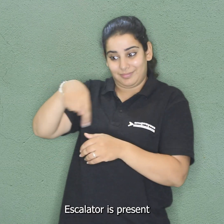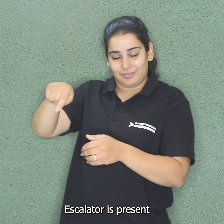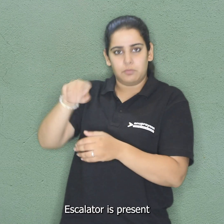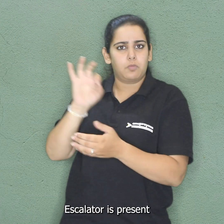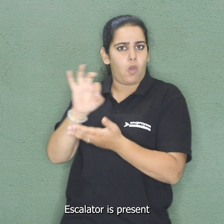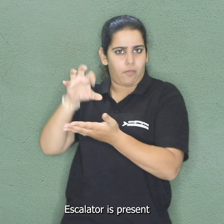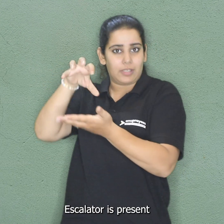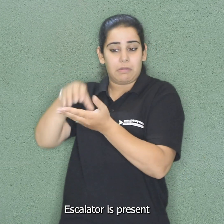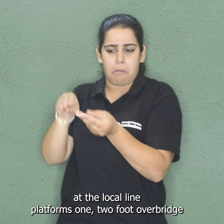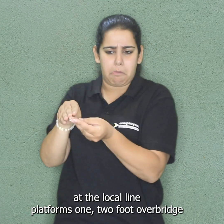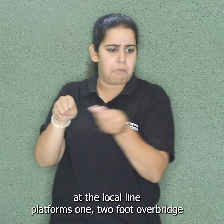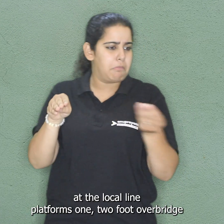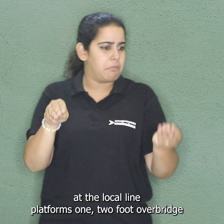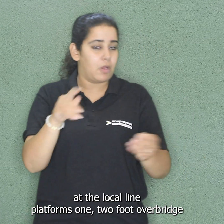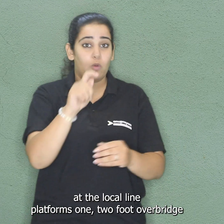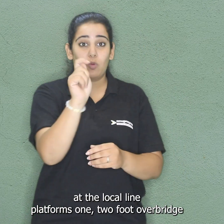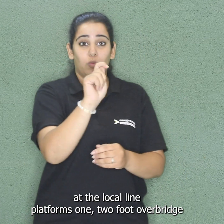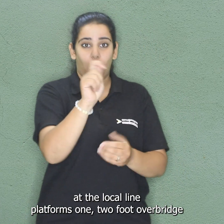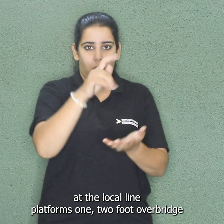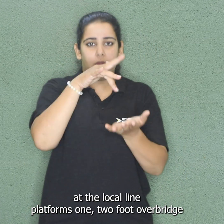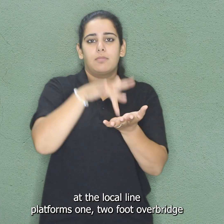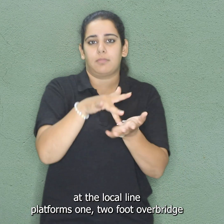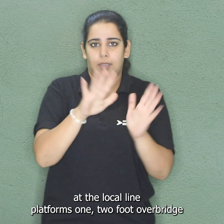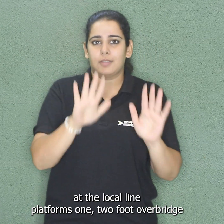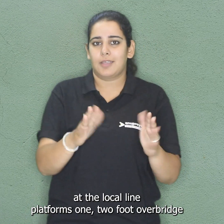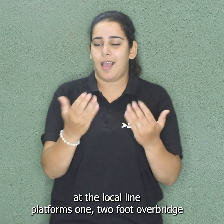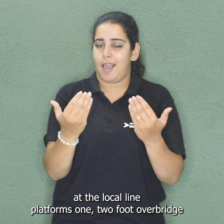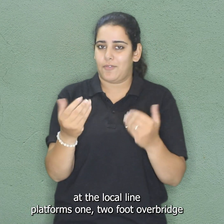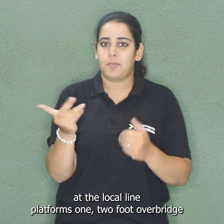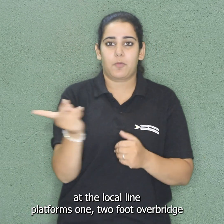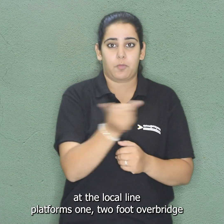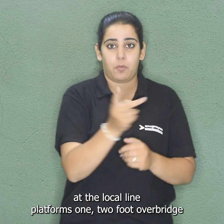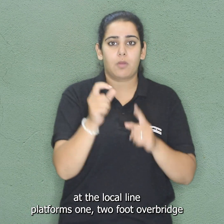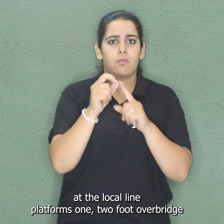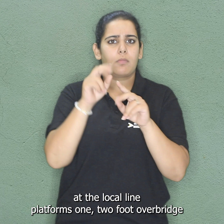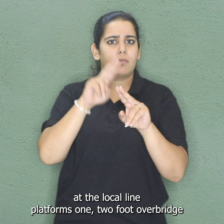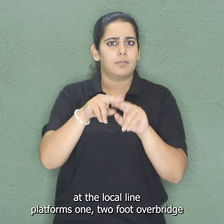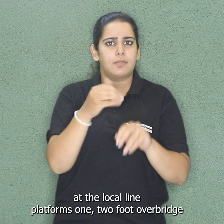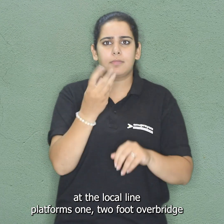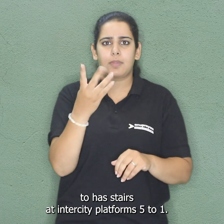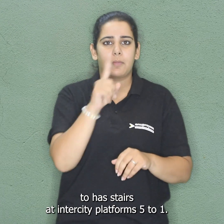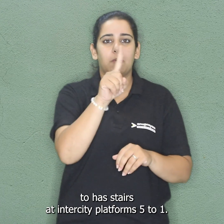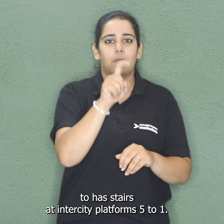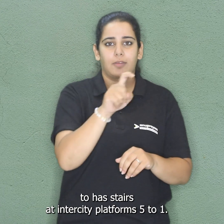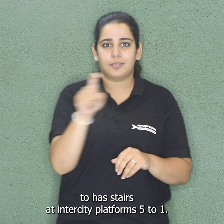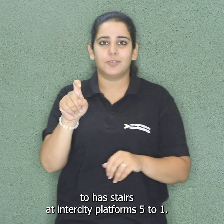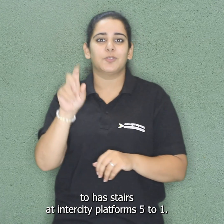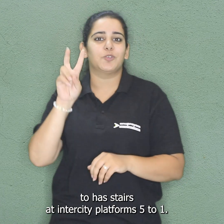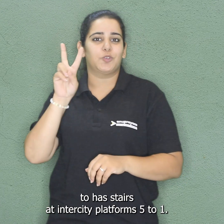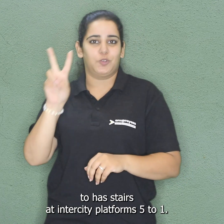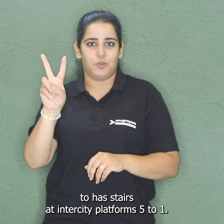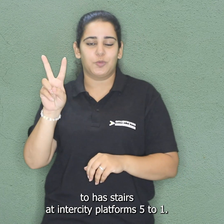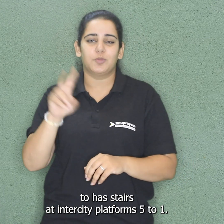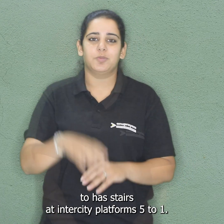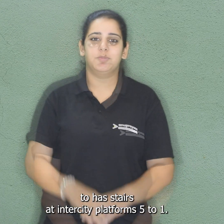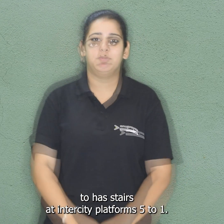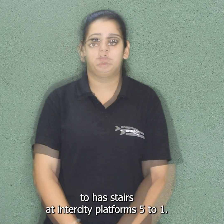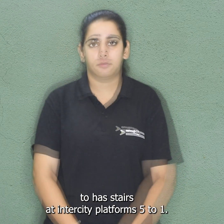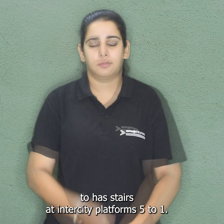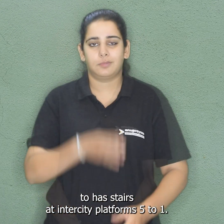Escalator is present at the local line platforms 1-2. Foot overbridge 2 has stairs at intercity platforms